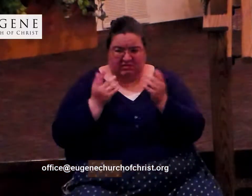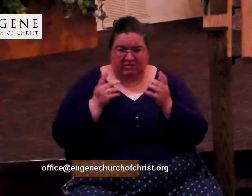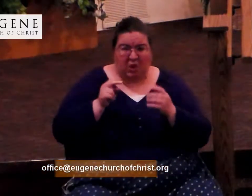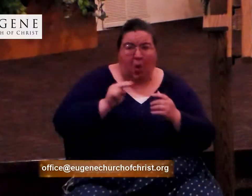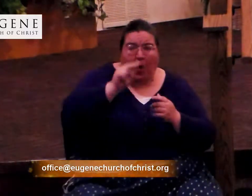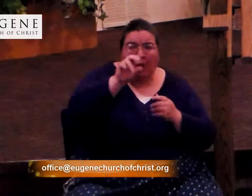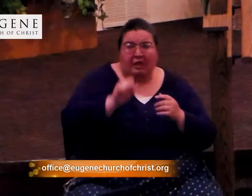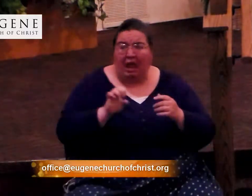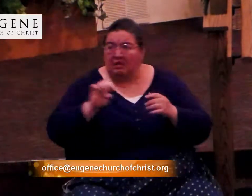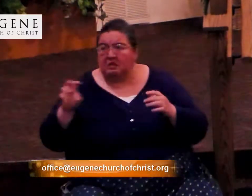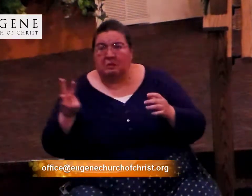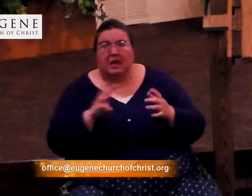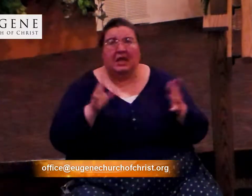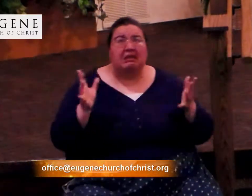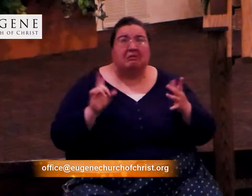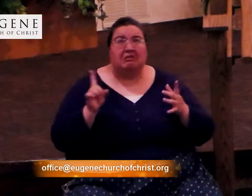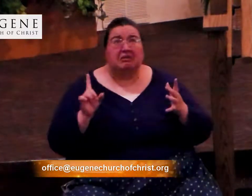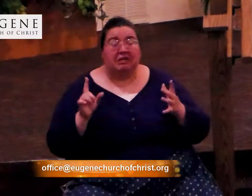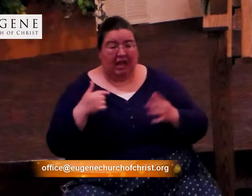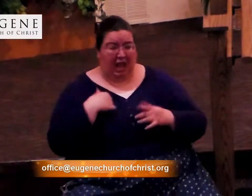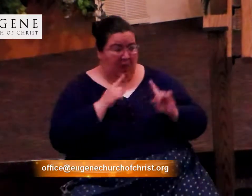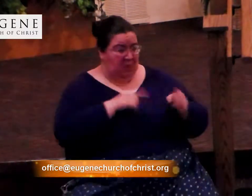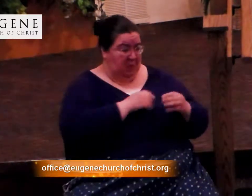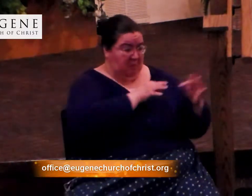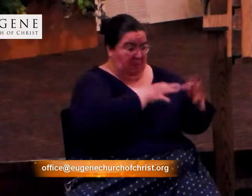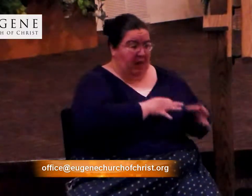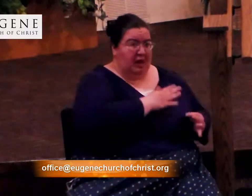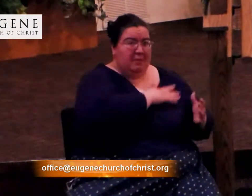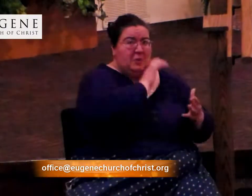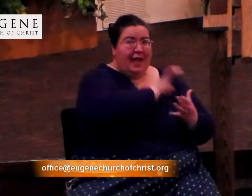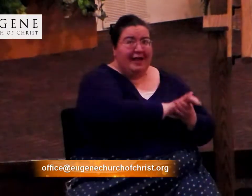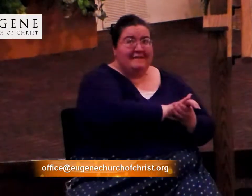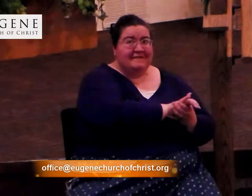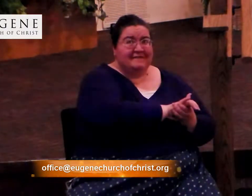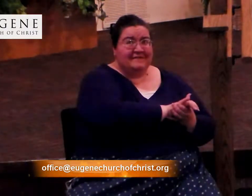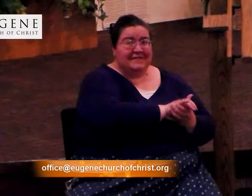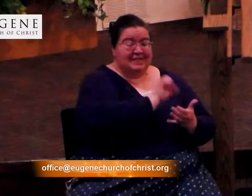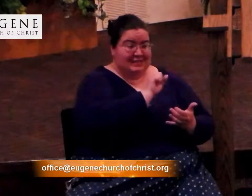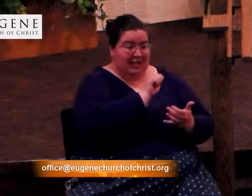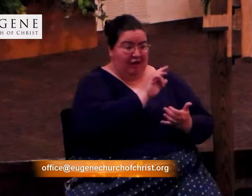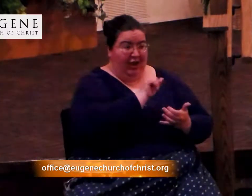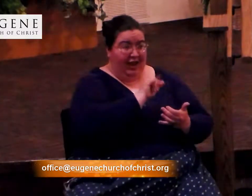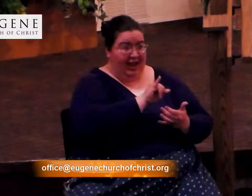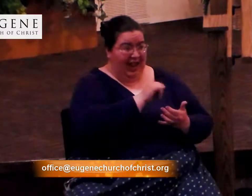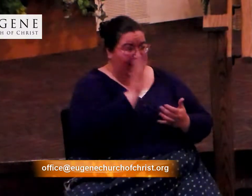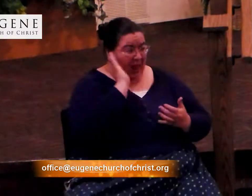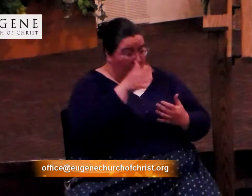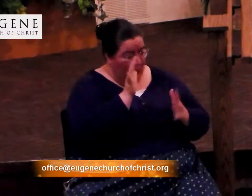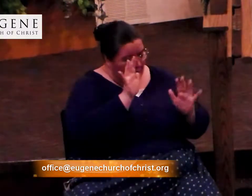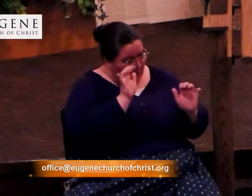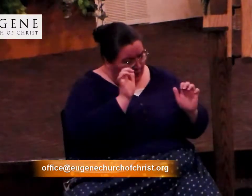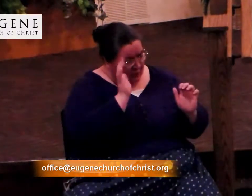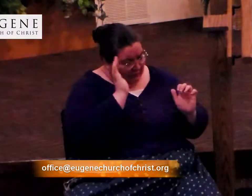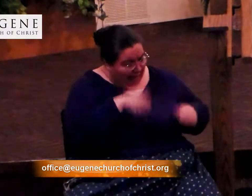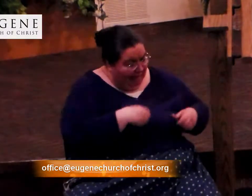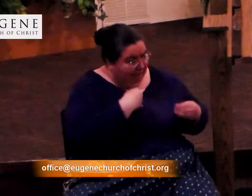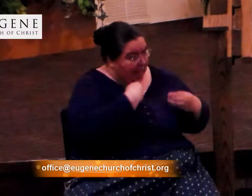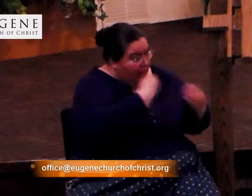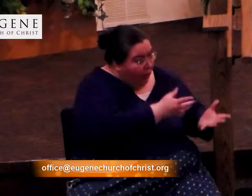explain to Sarai here in a little while, I will have something for her." But instead, he just takes this instruction to go. And then